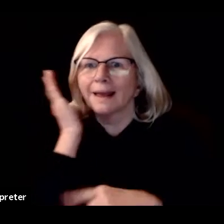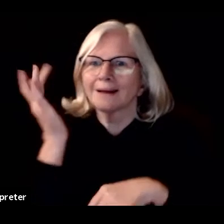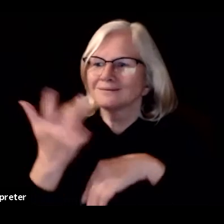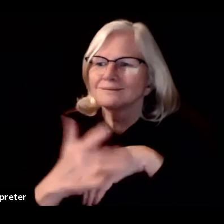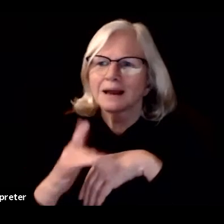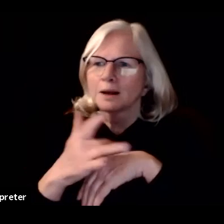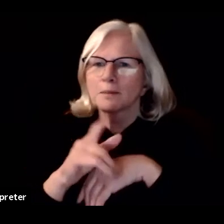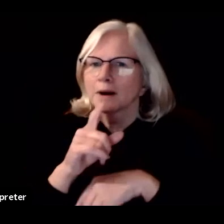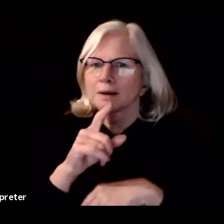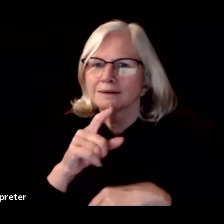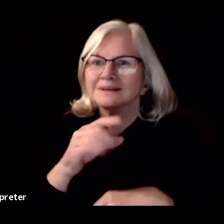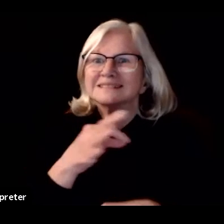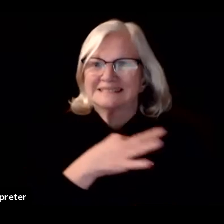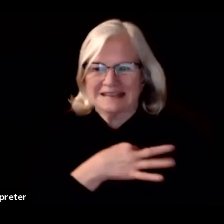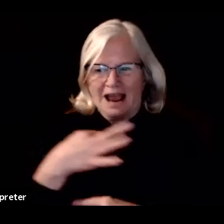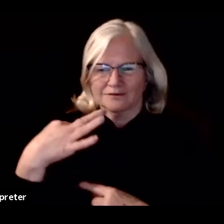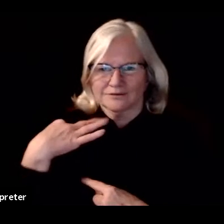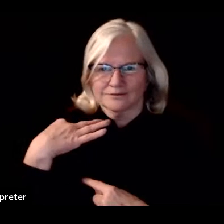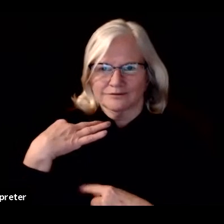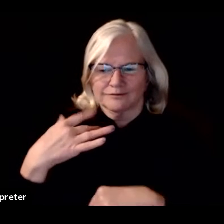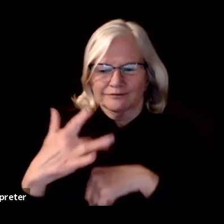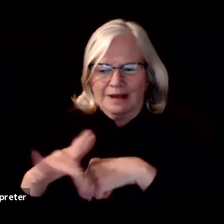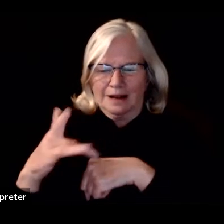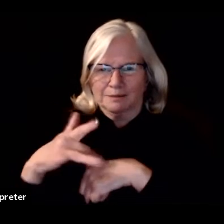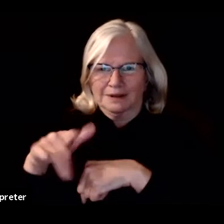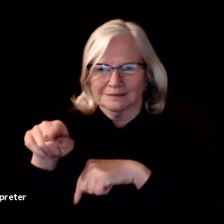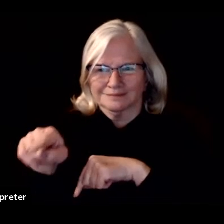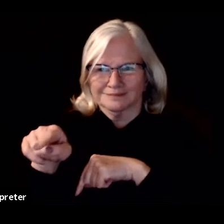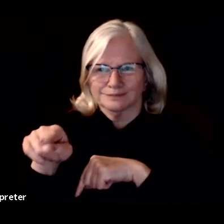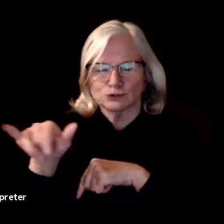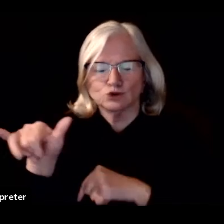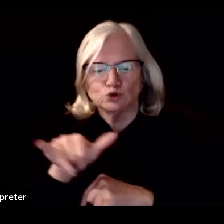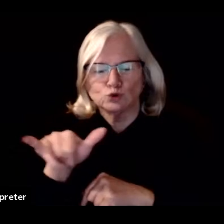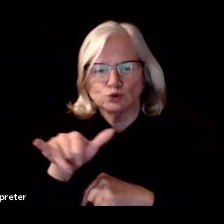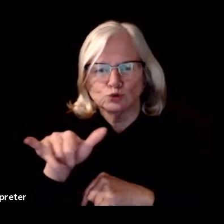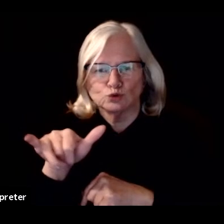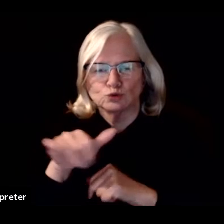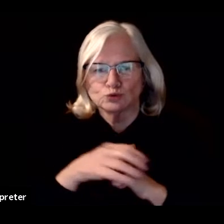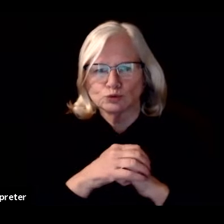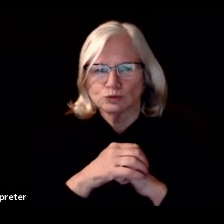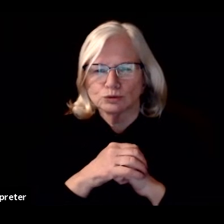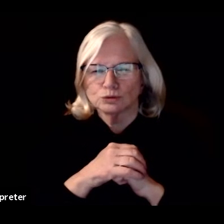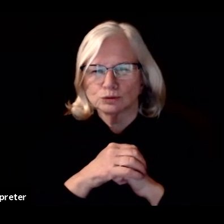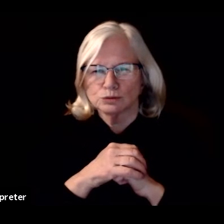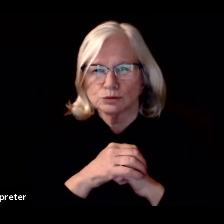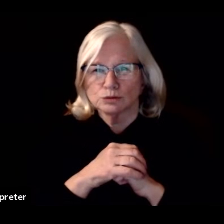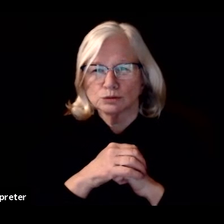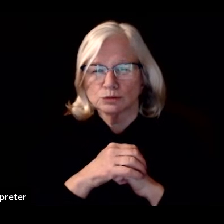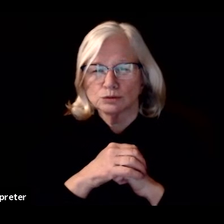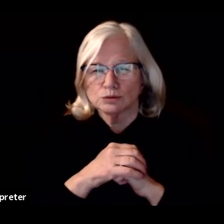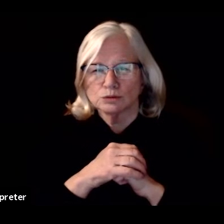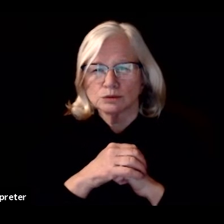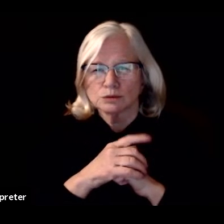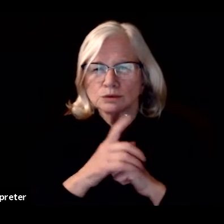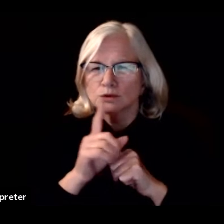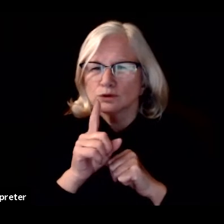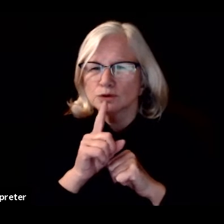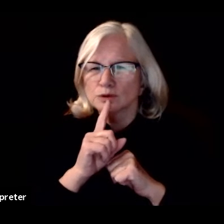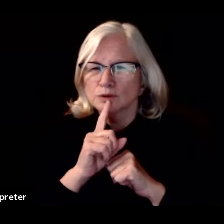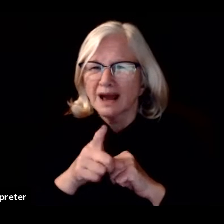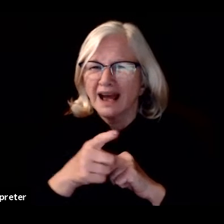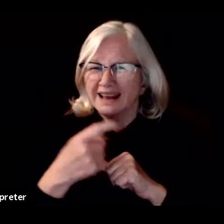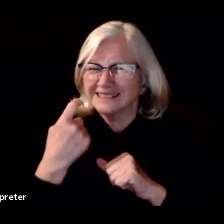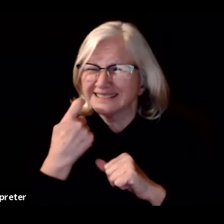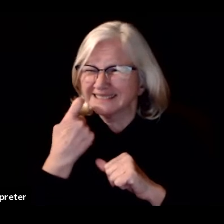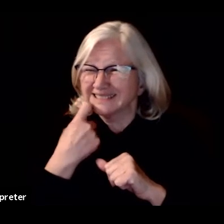of the folks who need to help kind of manage this capacity, it was specifically staffing that I was referring to there. I